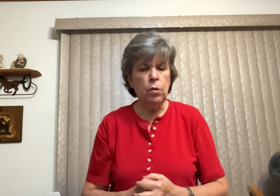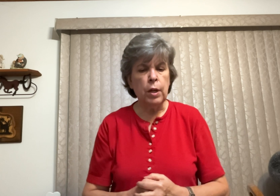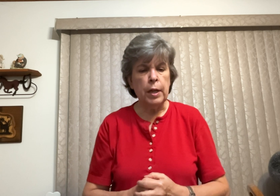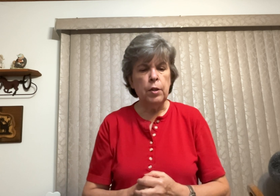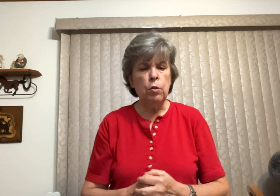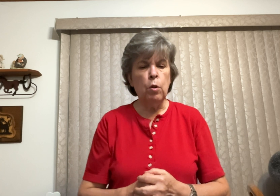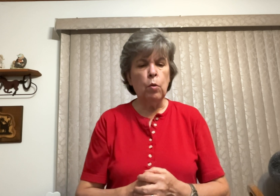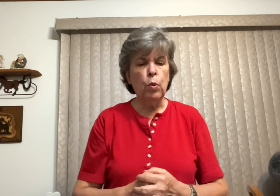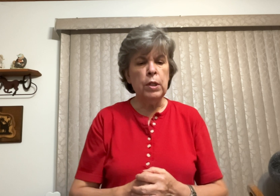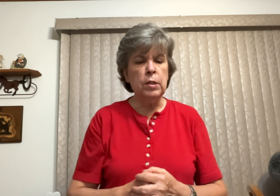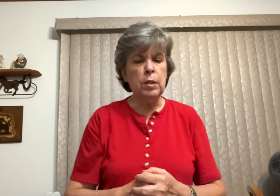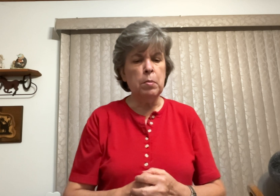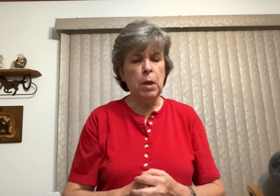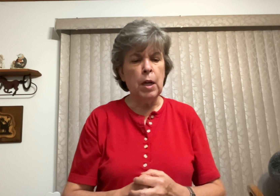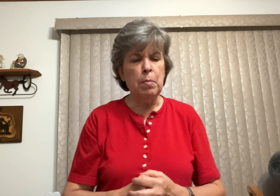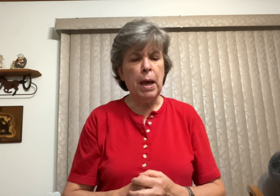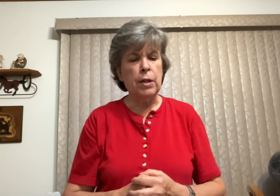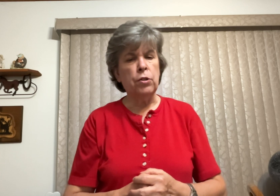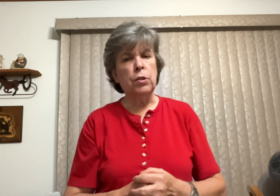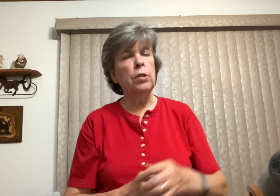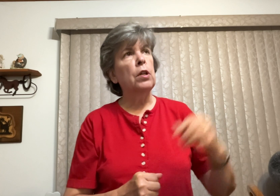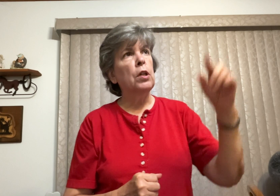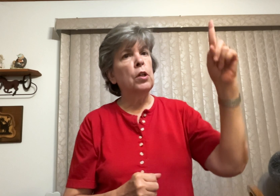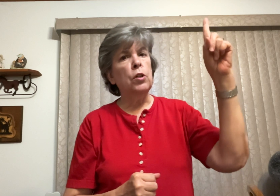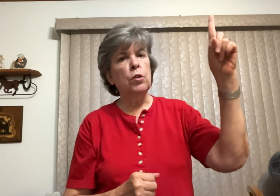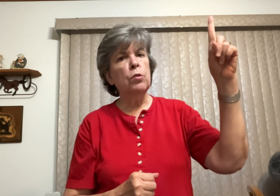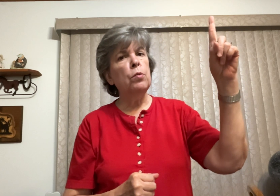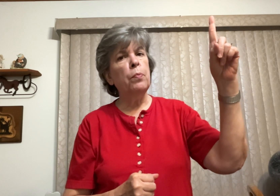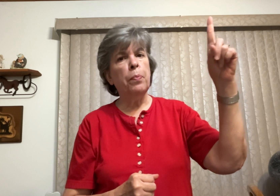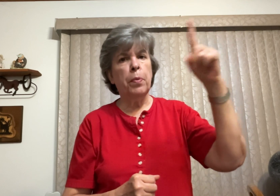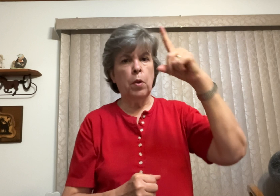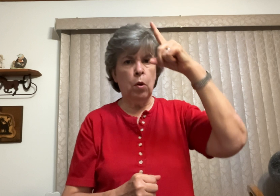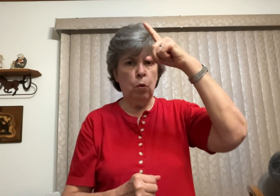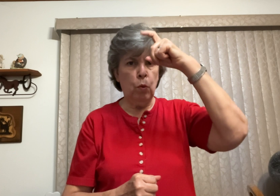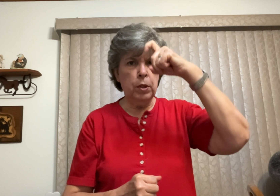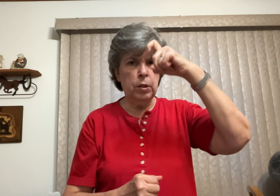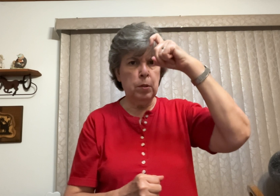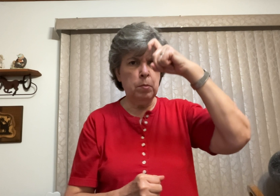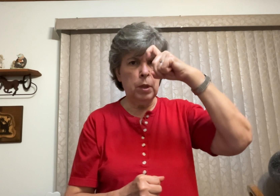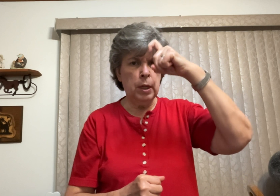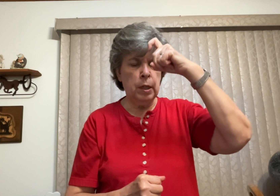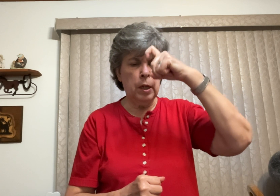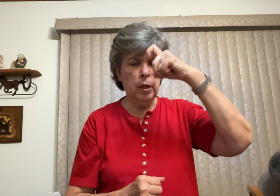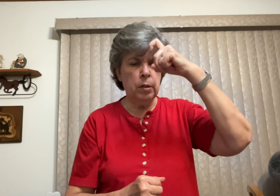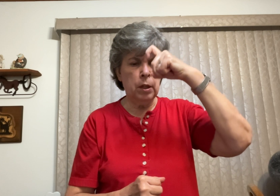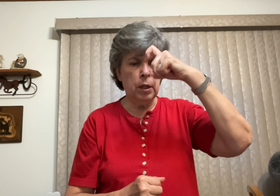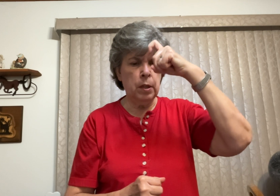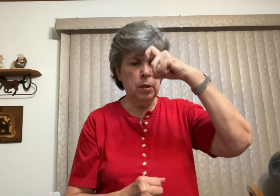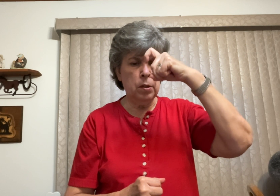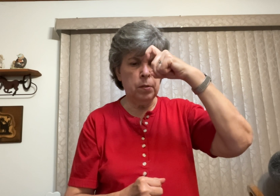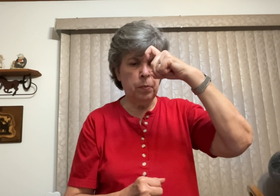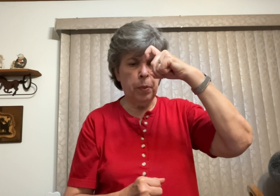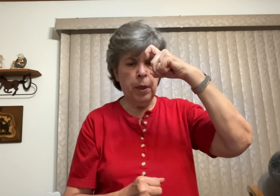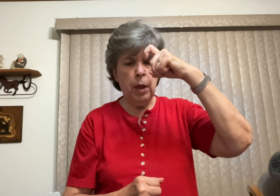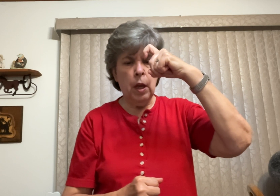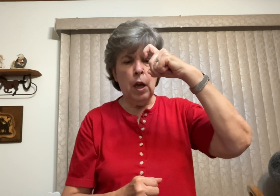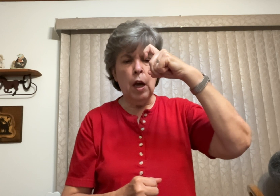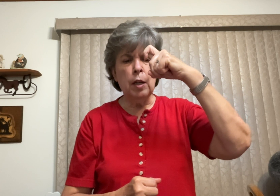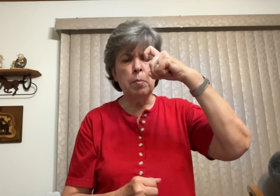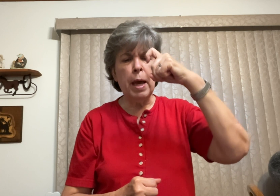Okay, you are wisdom unimagined. You are wisdom, take an X like this.